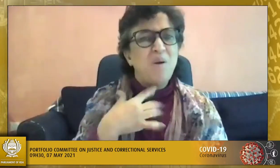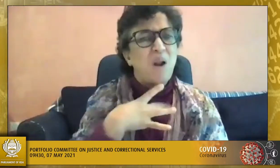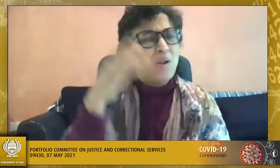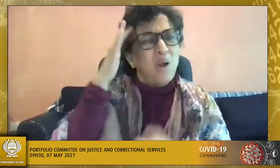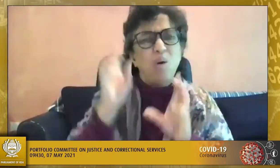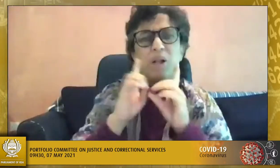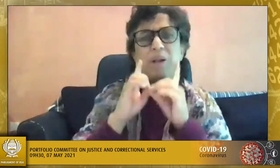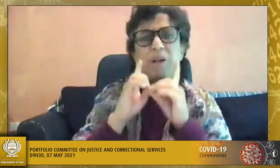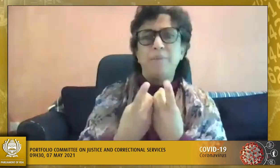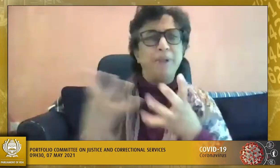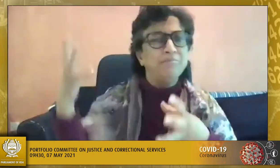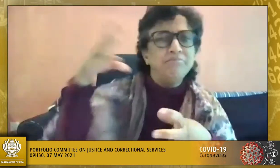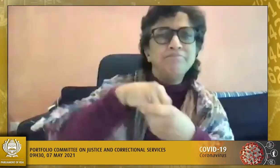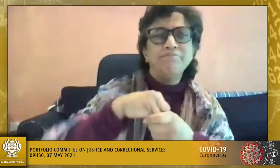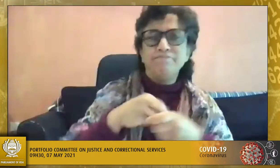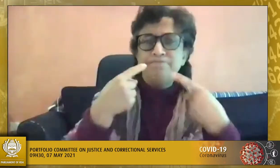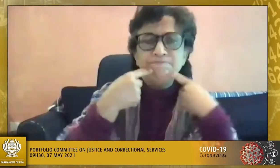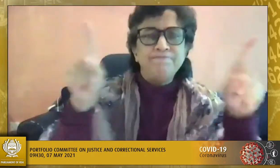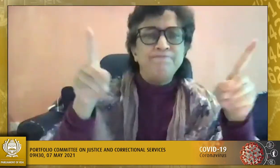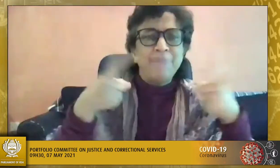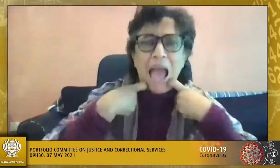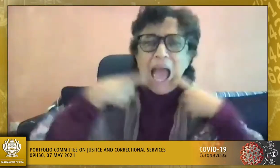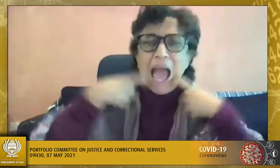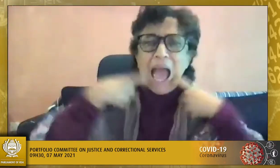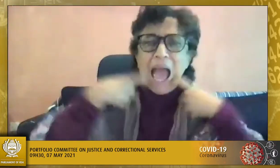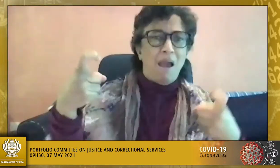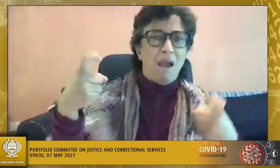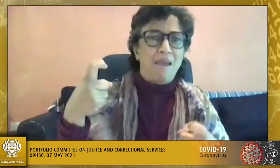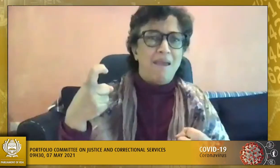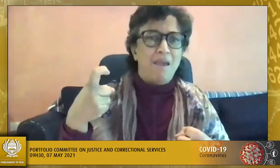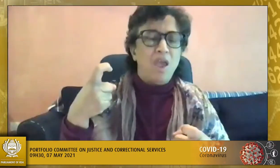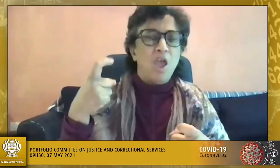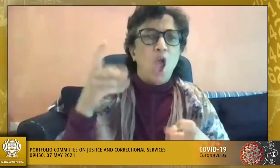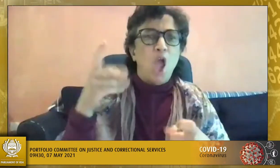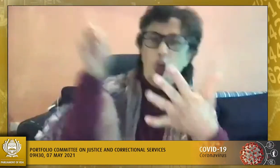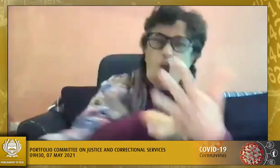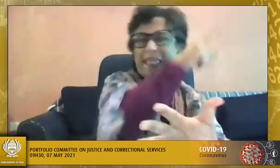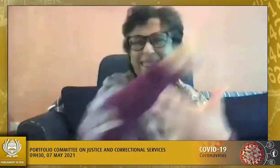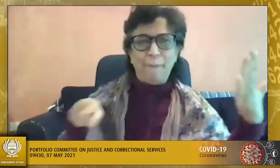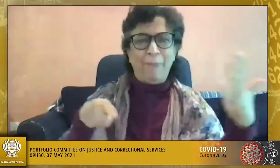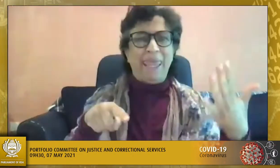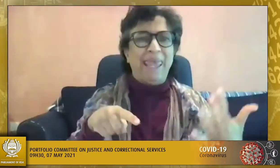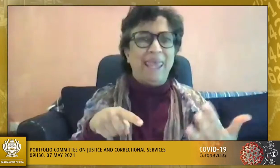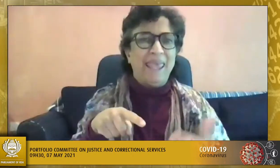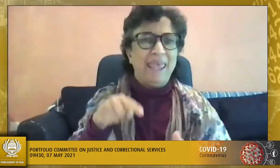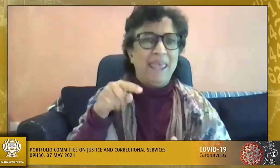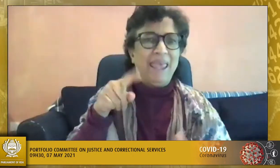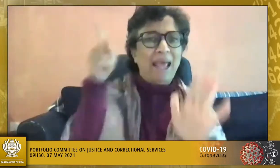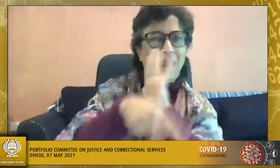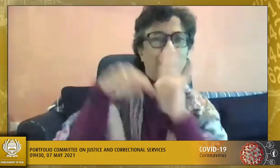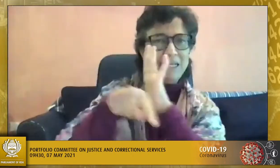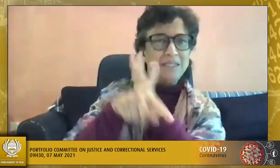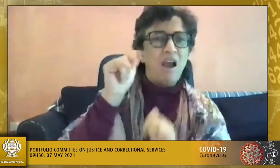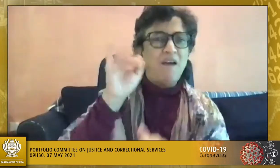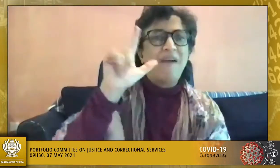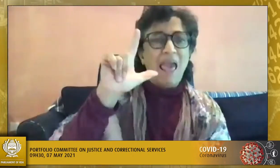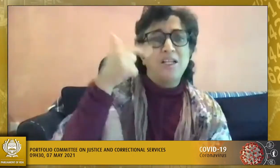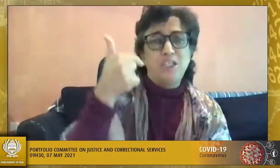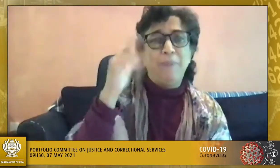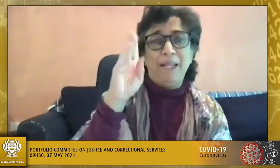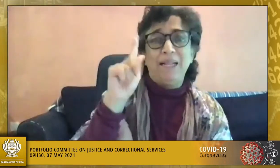lgbtq Ia plus Community um you know these the